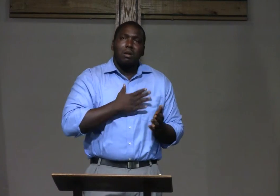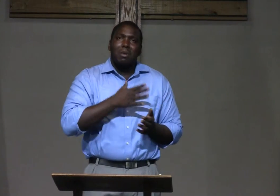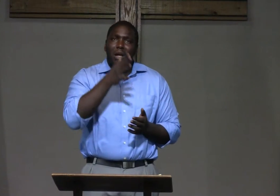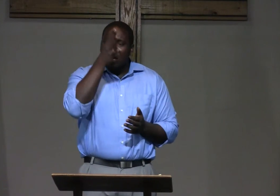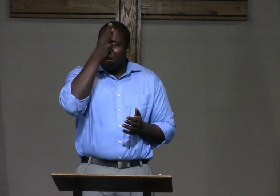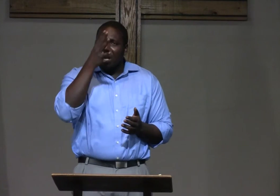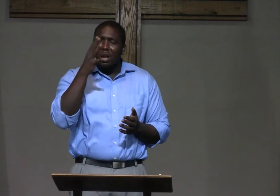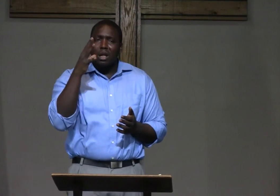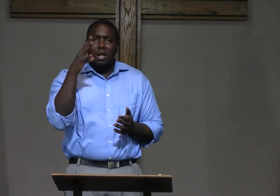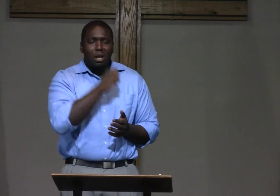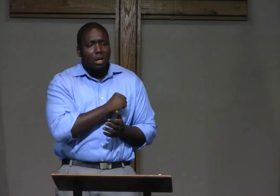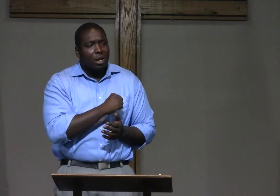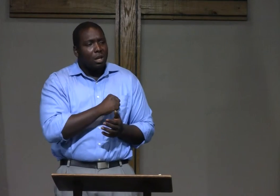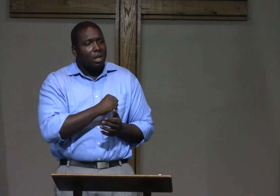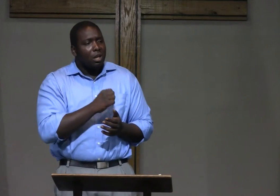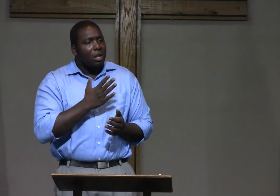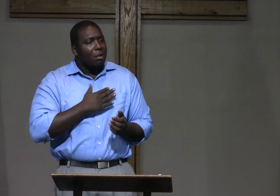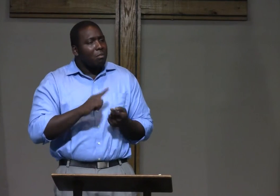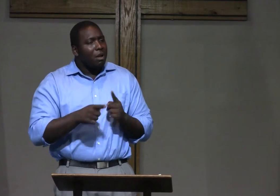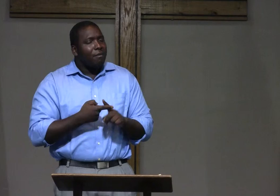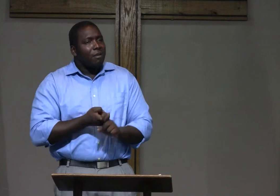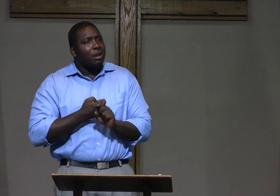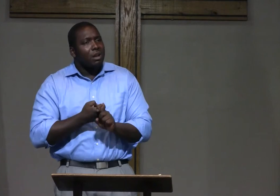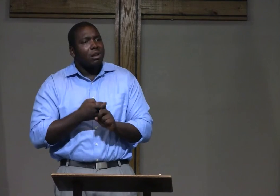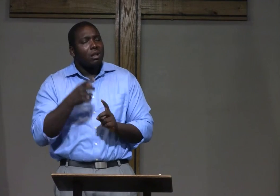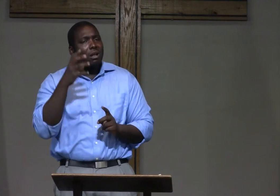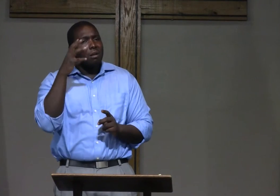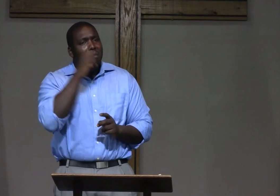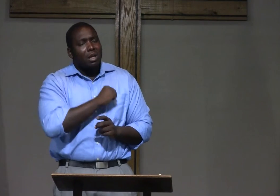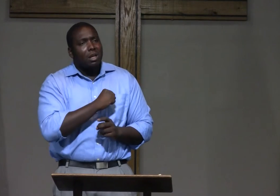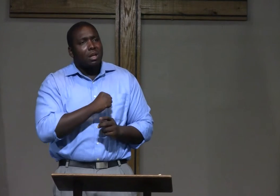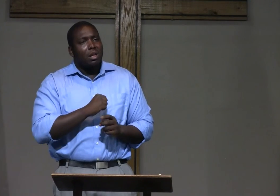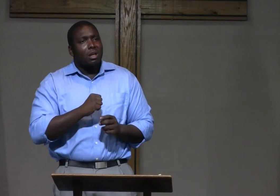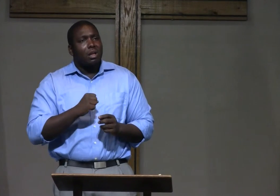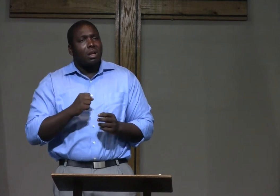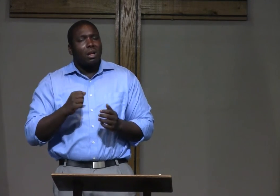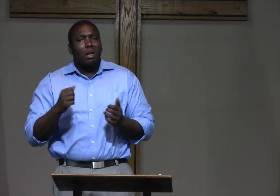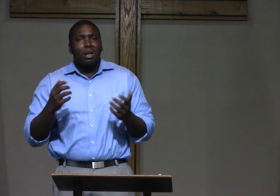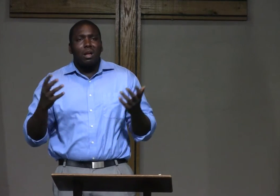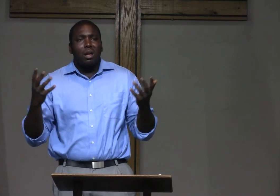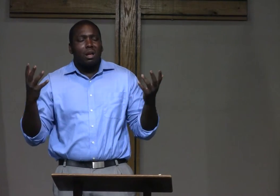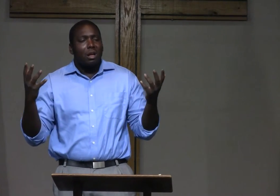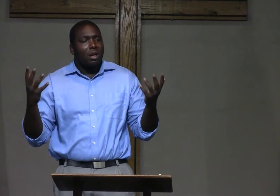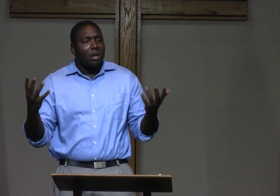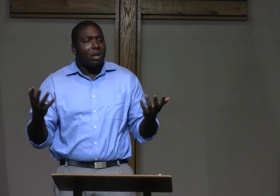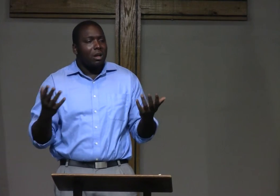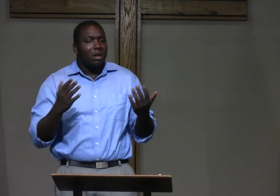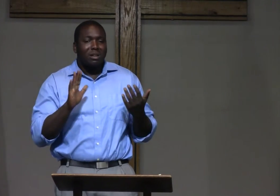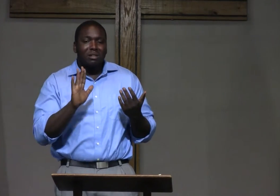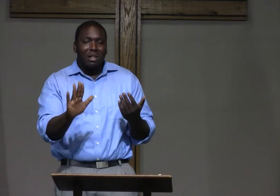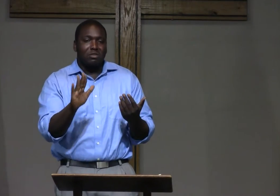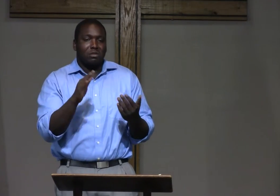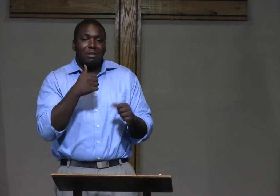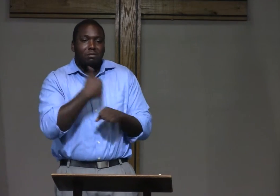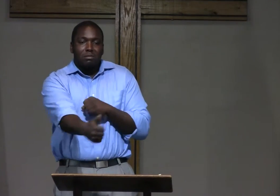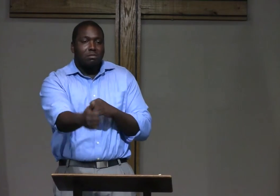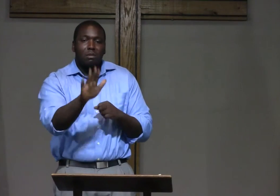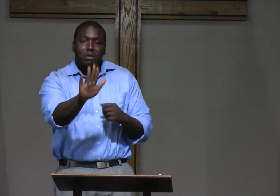if you get there and realize that your loved ones are not there with you, and your friends are not there with you, and it's because you